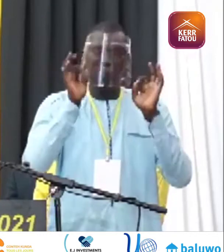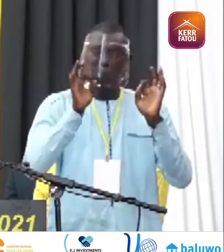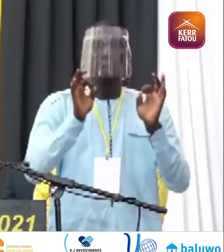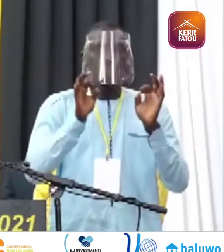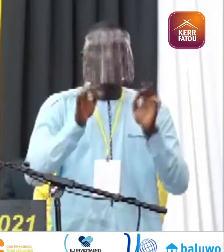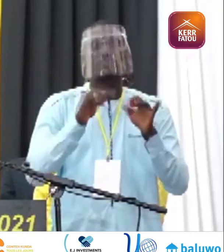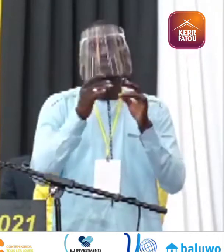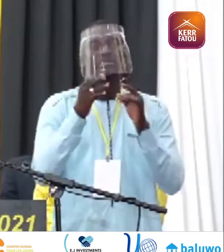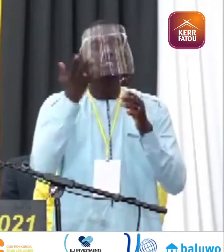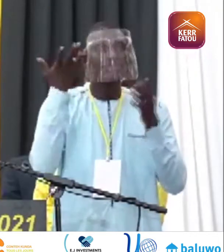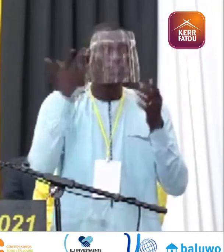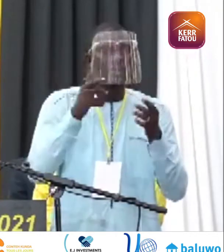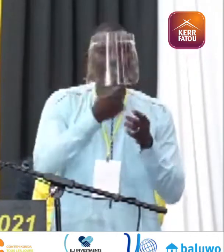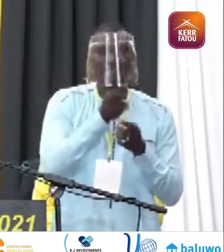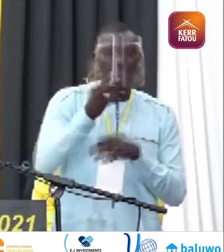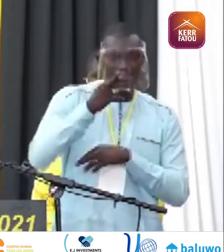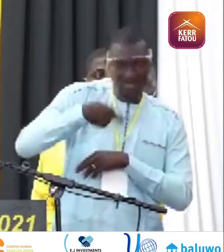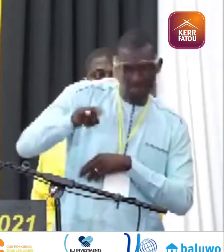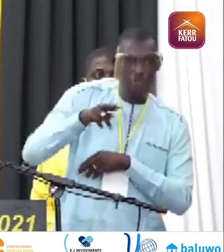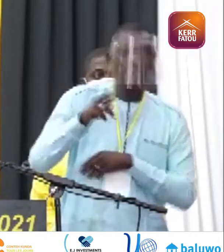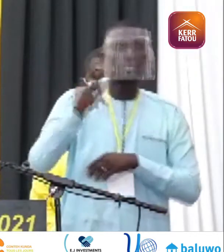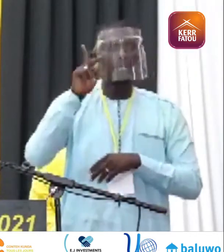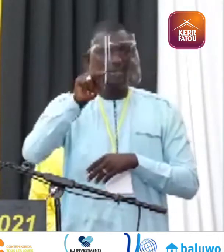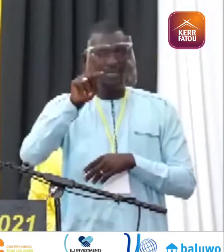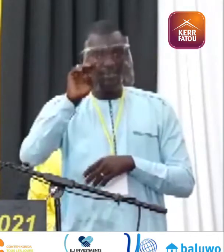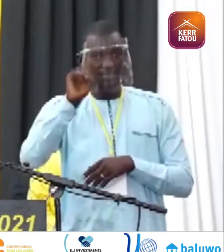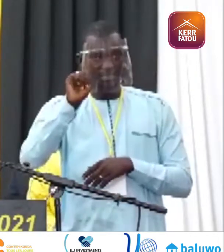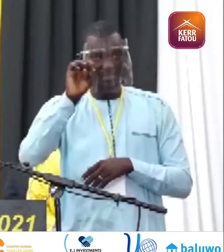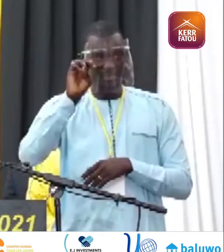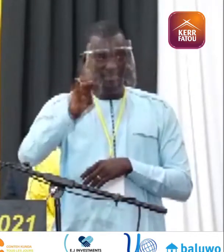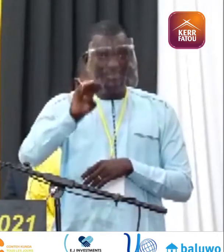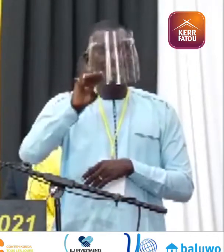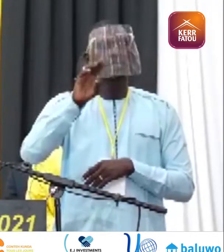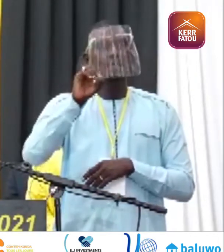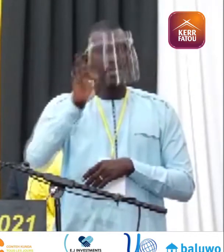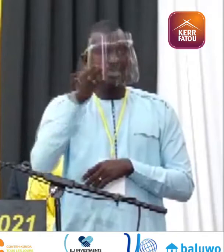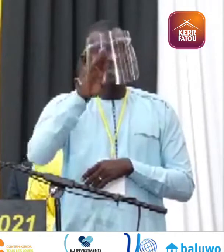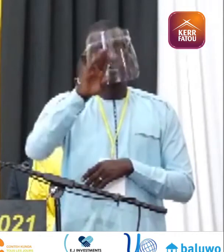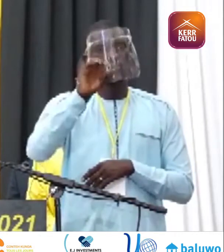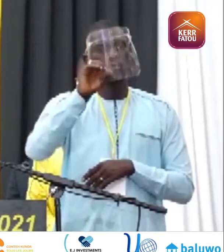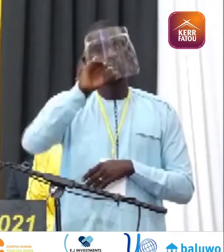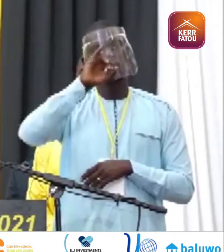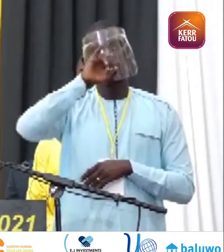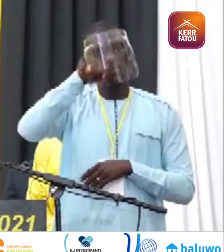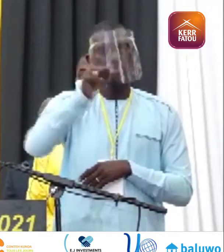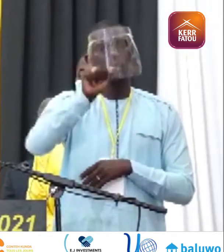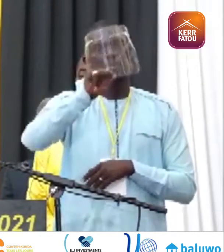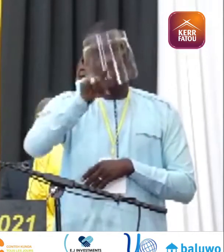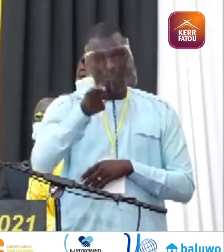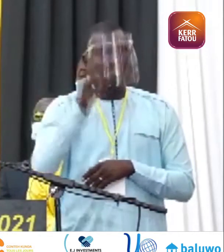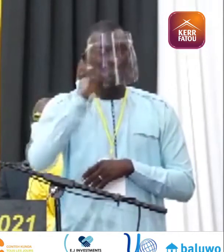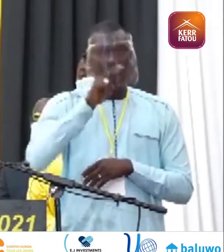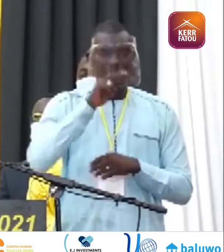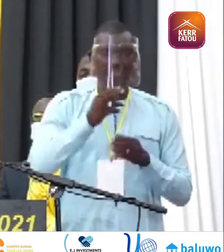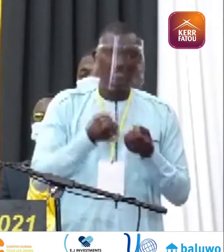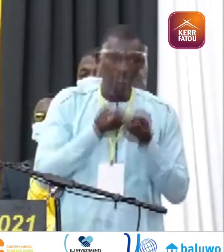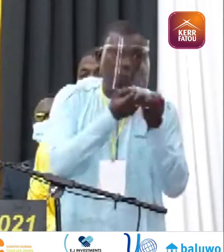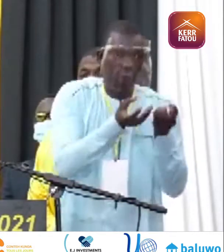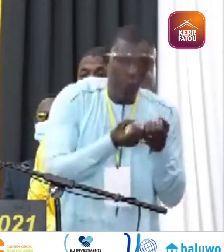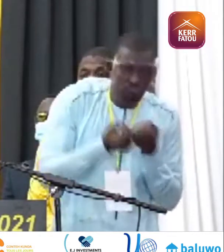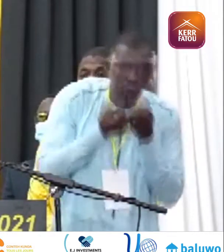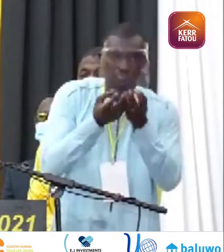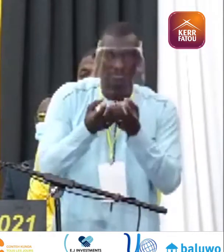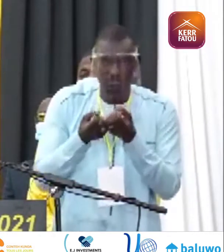since their return, Kemo Bojang has been trying to put into use some of the things